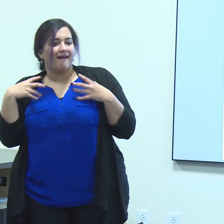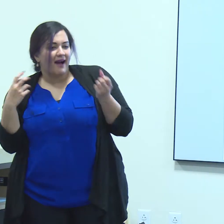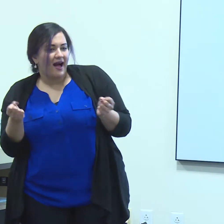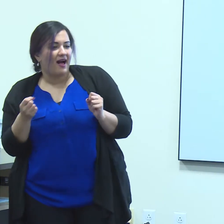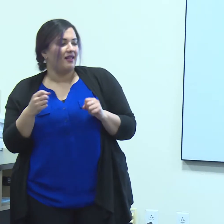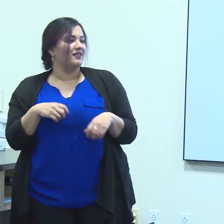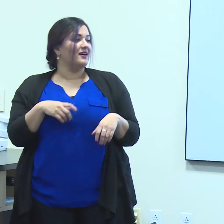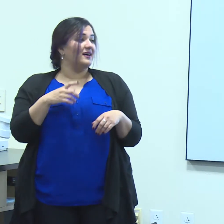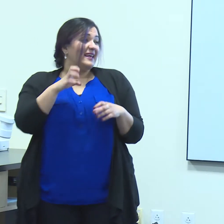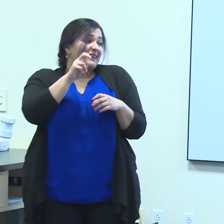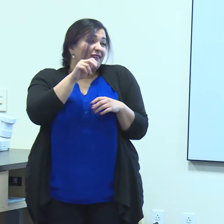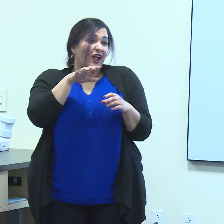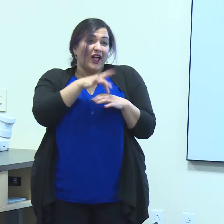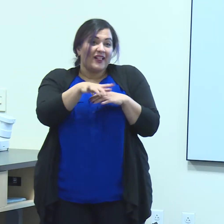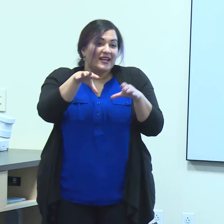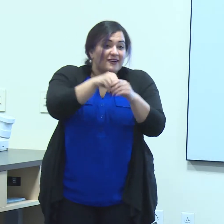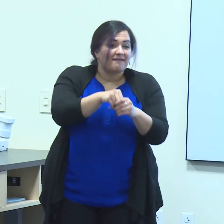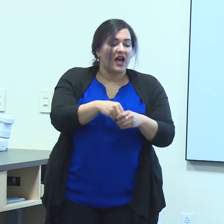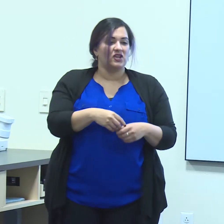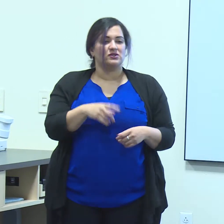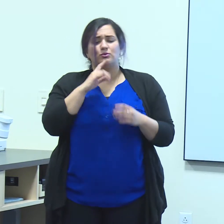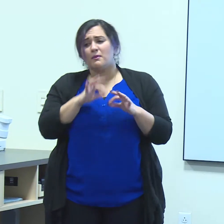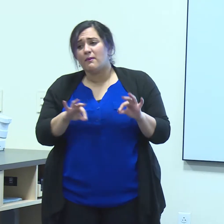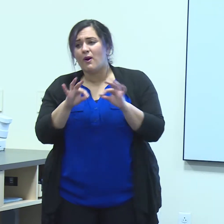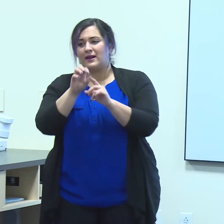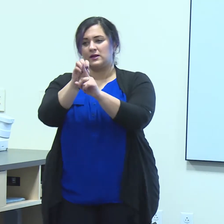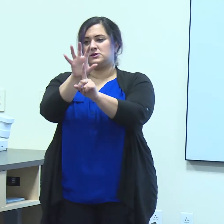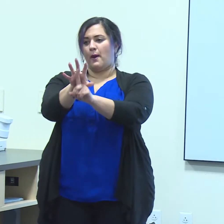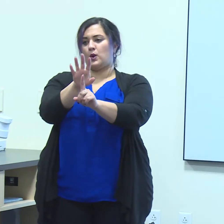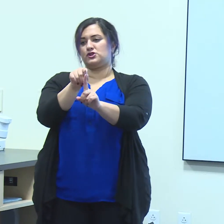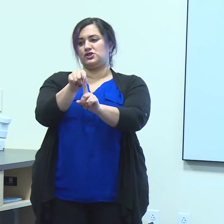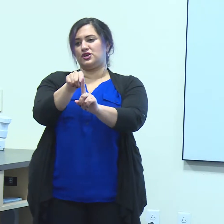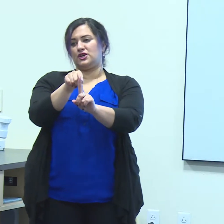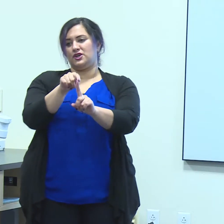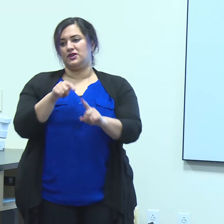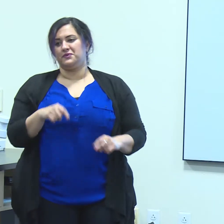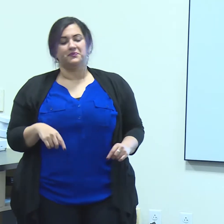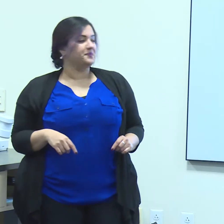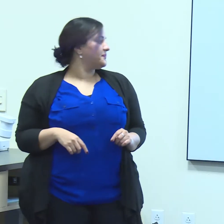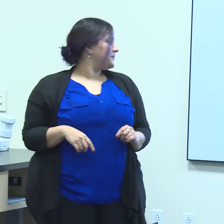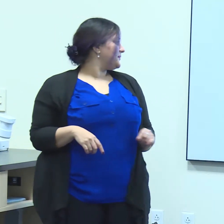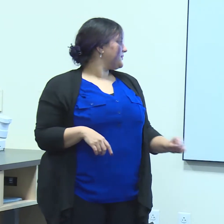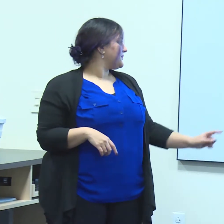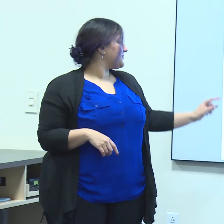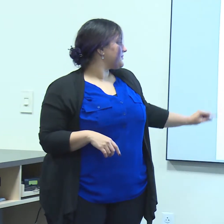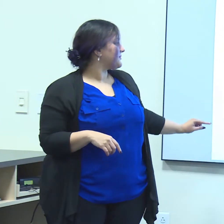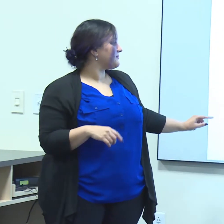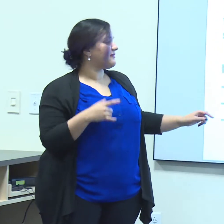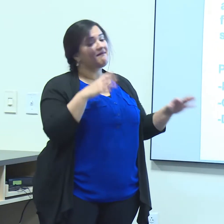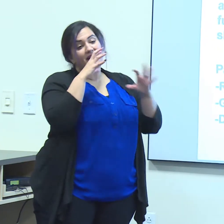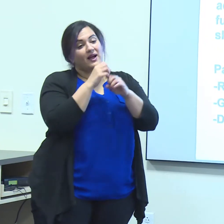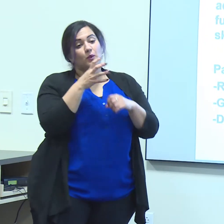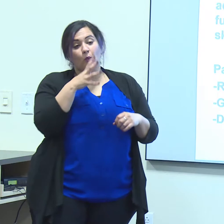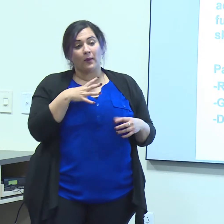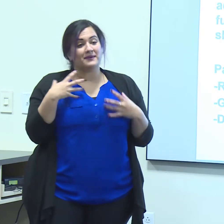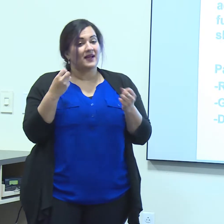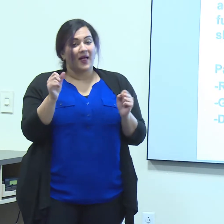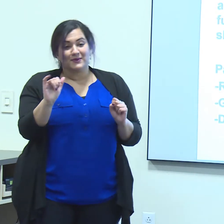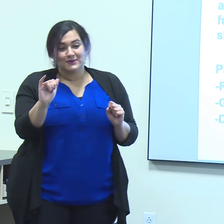to improve deaf health, even with early intervention and exposure. That's very important. I'm also very